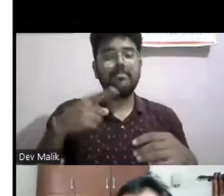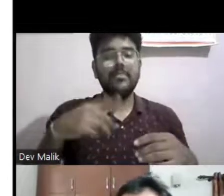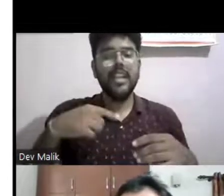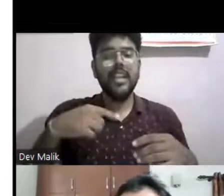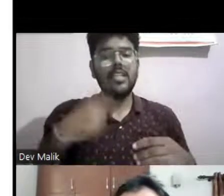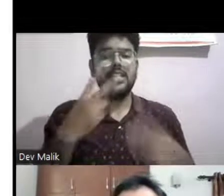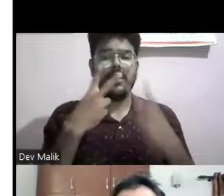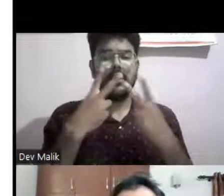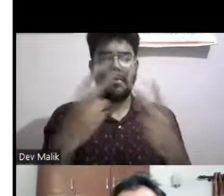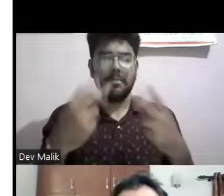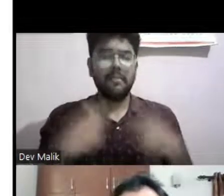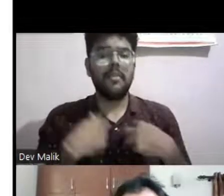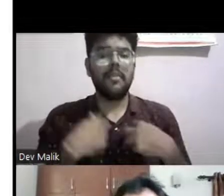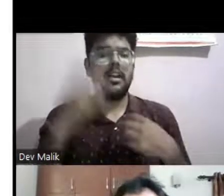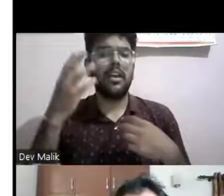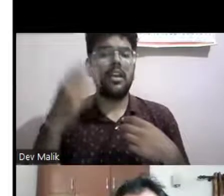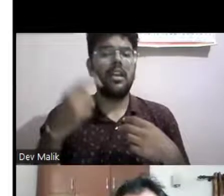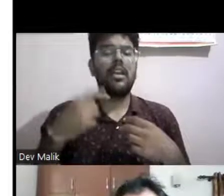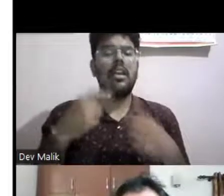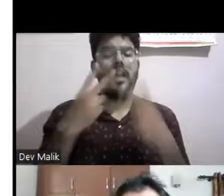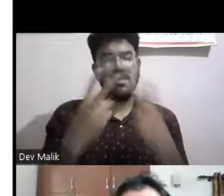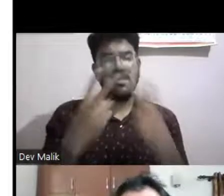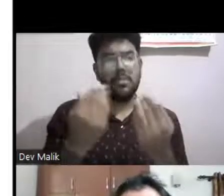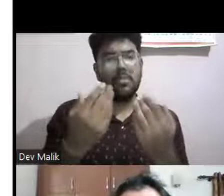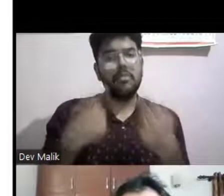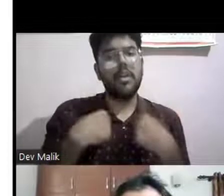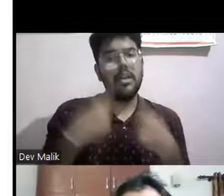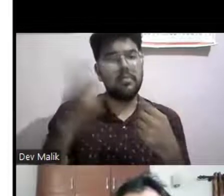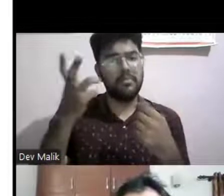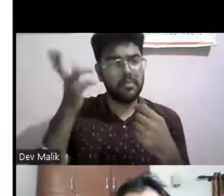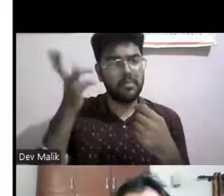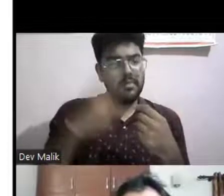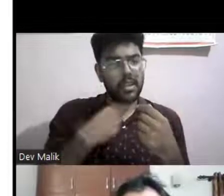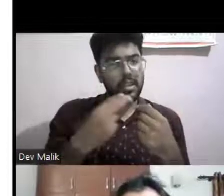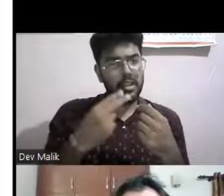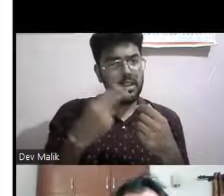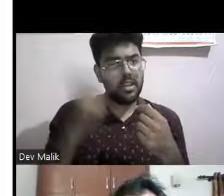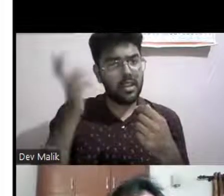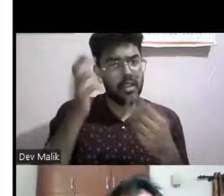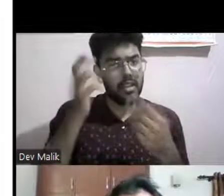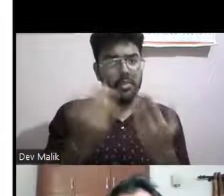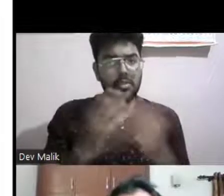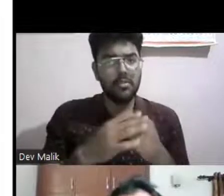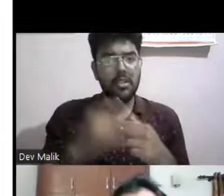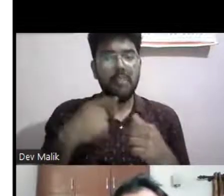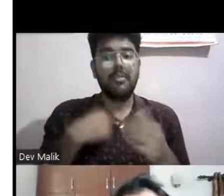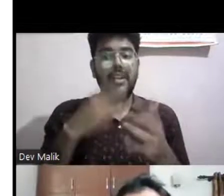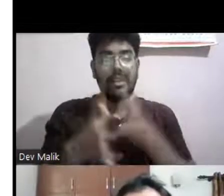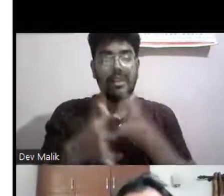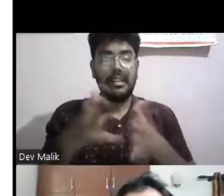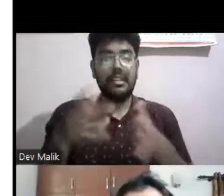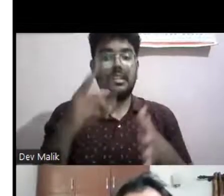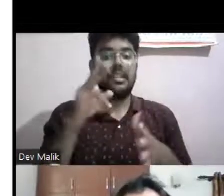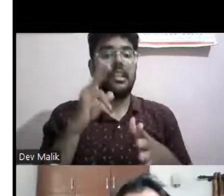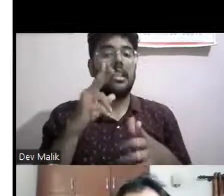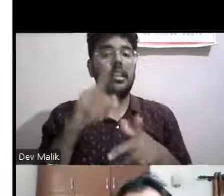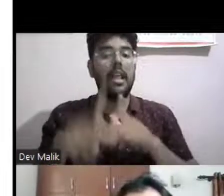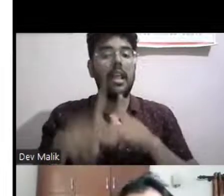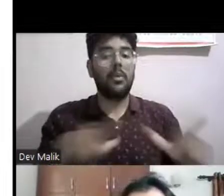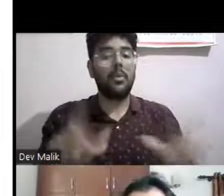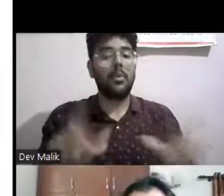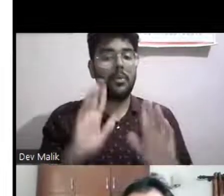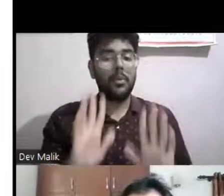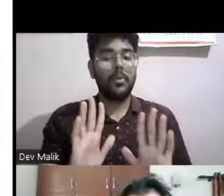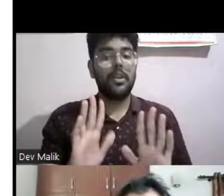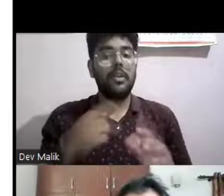My hands speak two languages. I offer my difference to you. My heart is deaf to nothing in